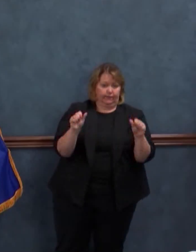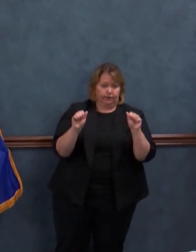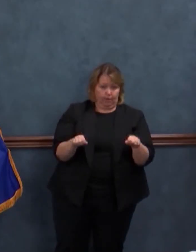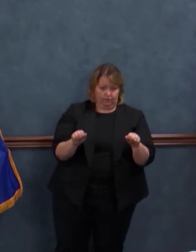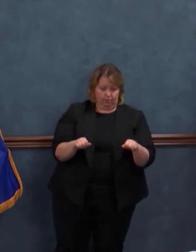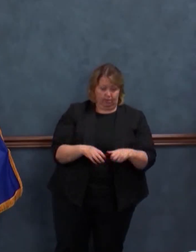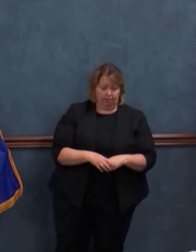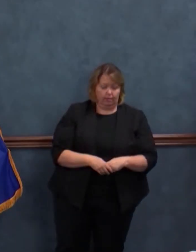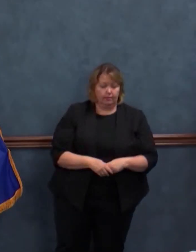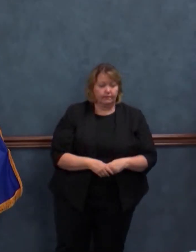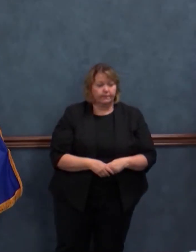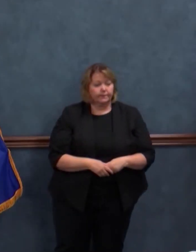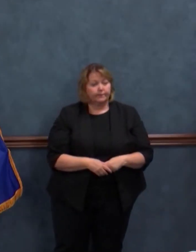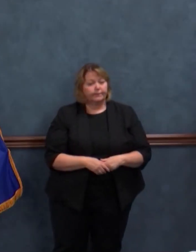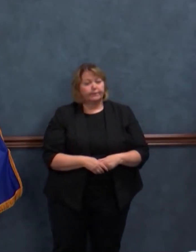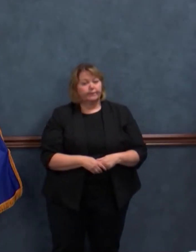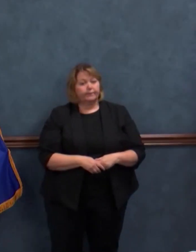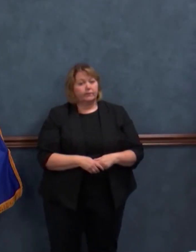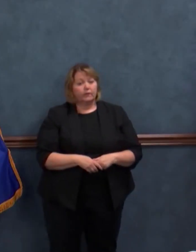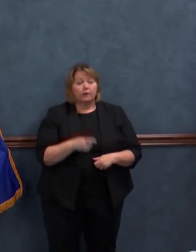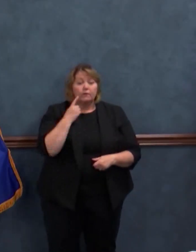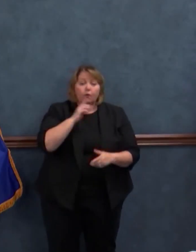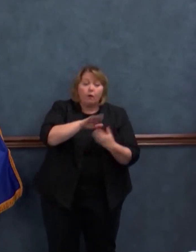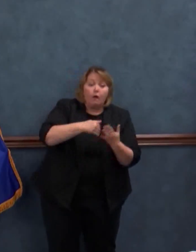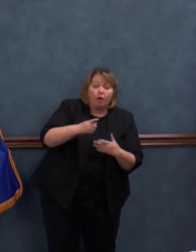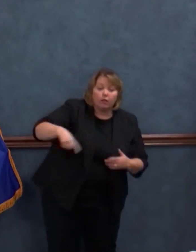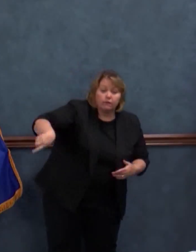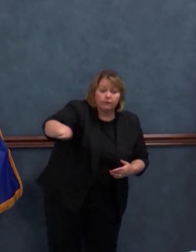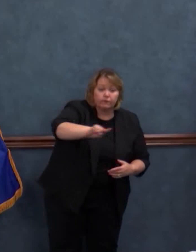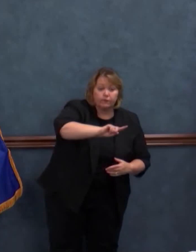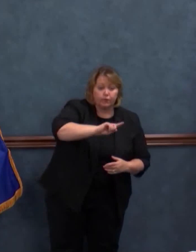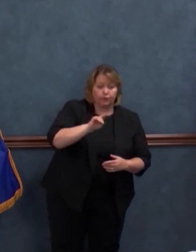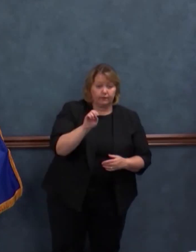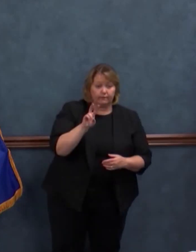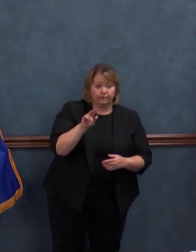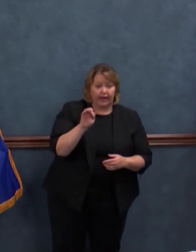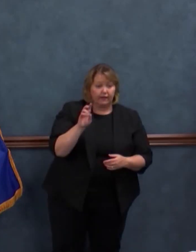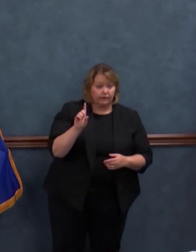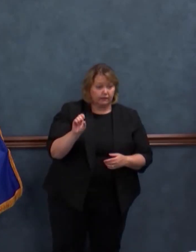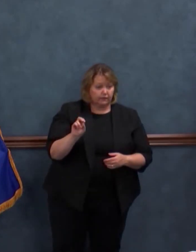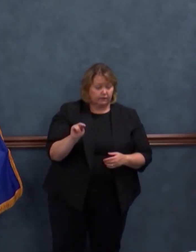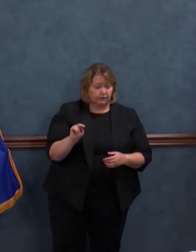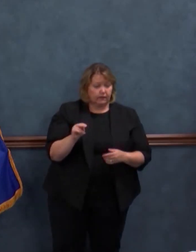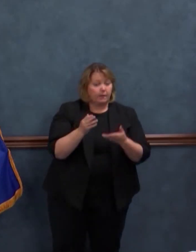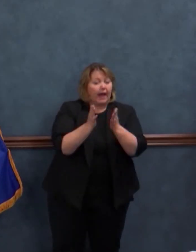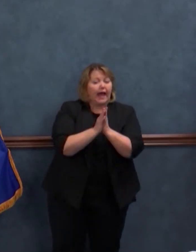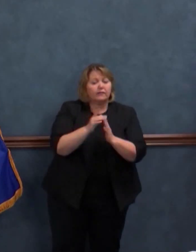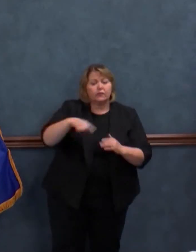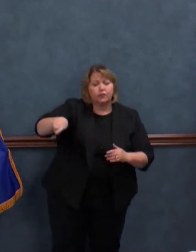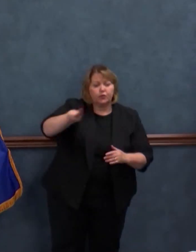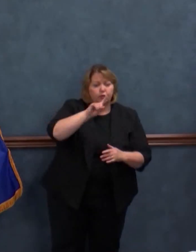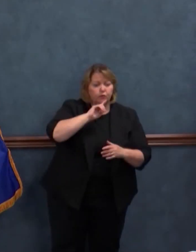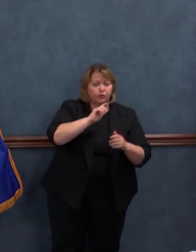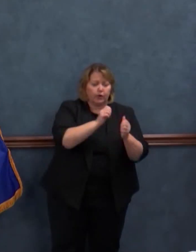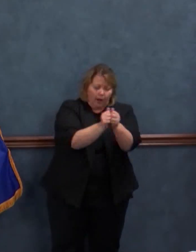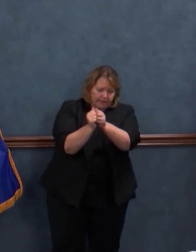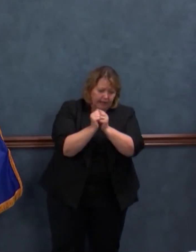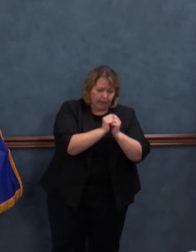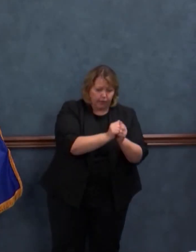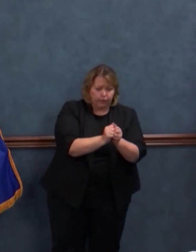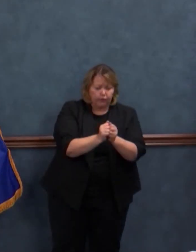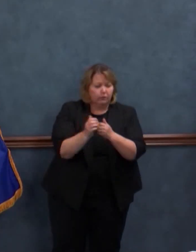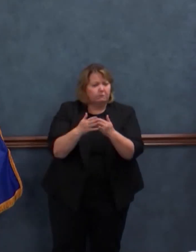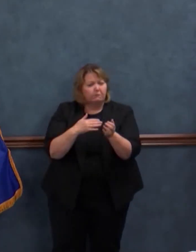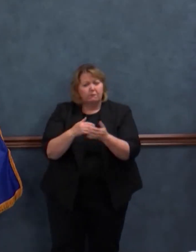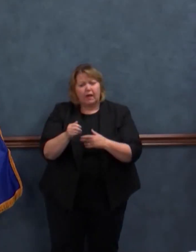I'm asking Nevadans tonight to unify in an effort to move forward. Republicans, Democrats,